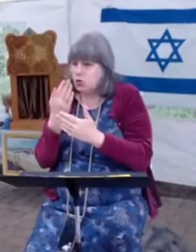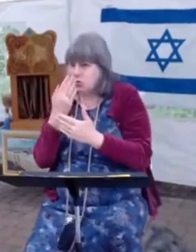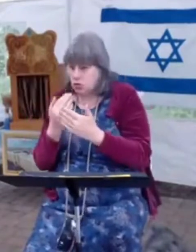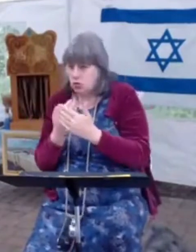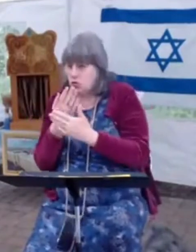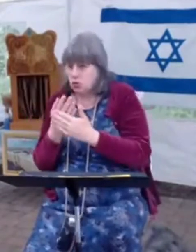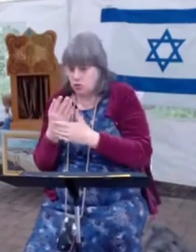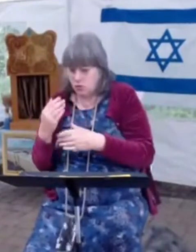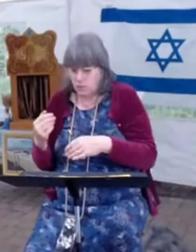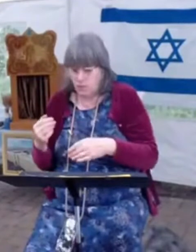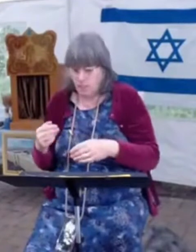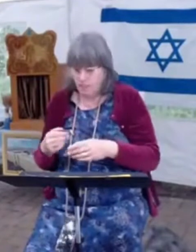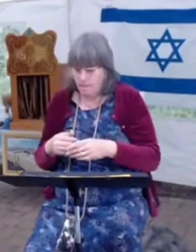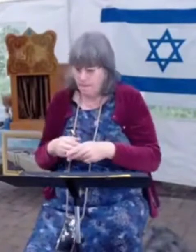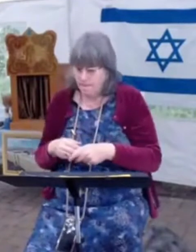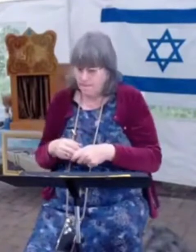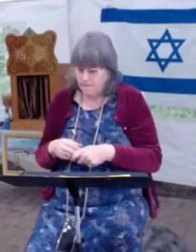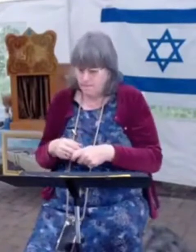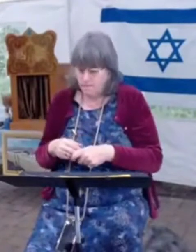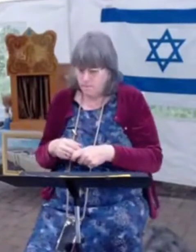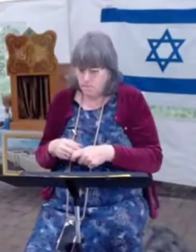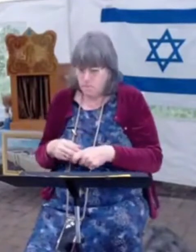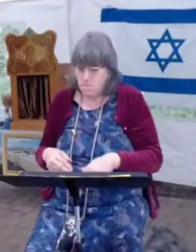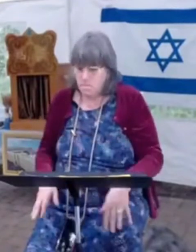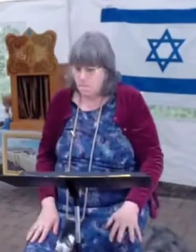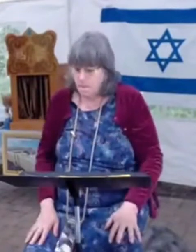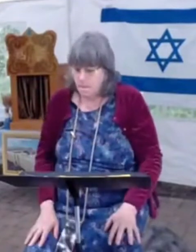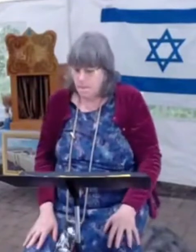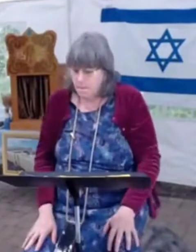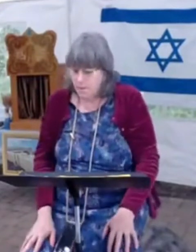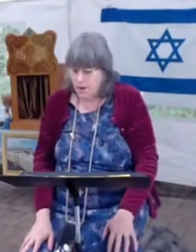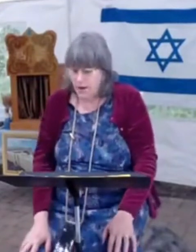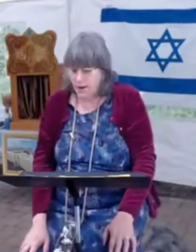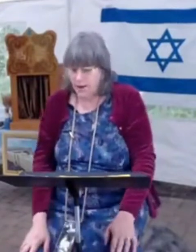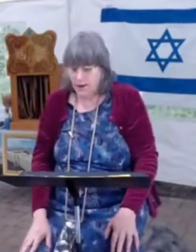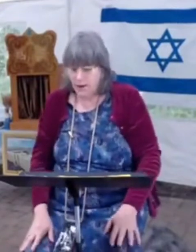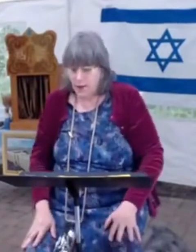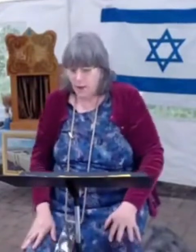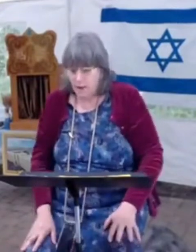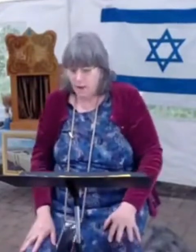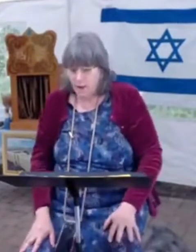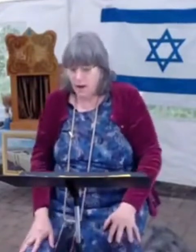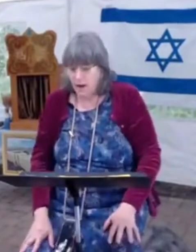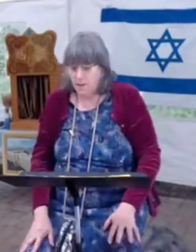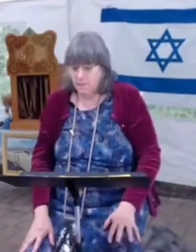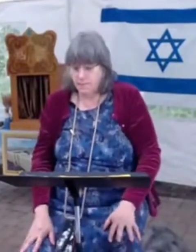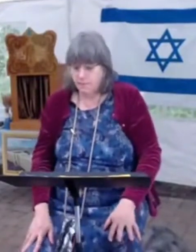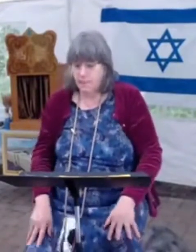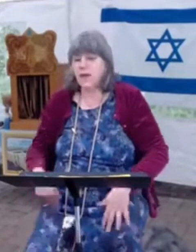when Samaria was under siege from Ben-Hadad, the king of Aram.